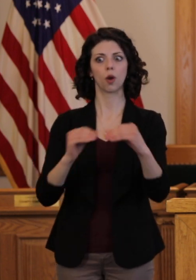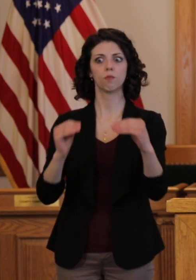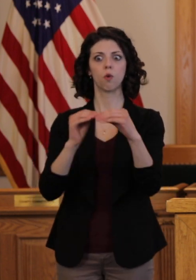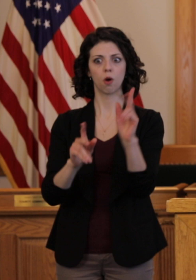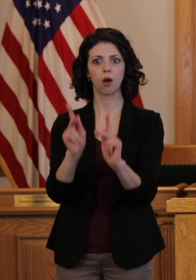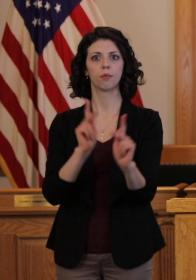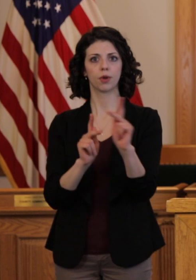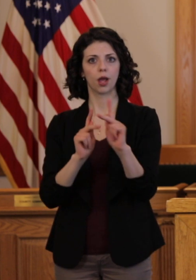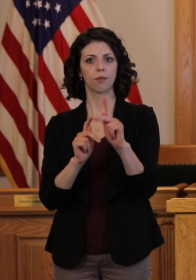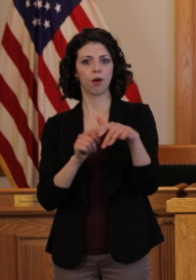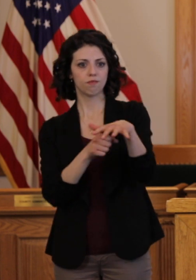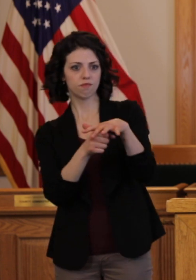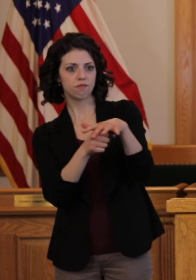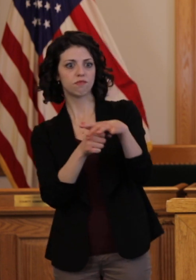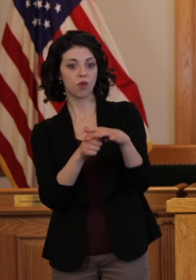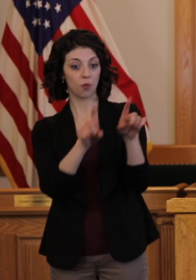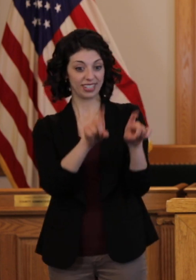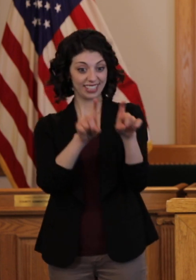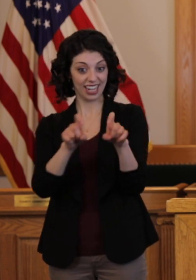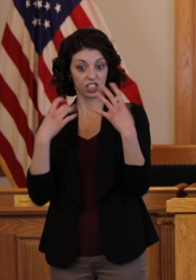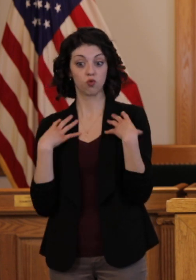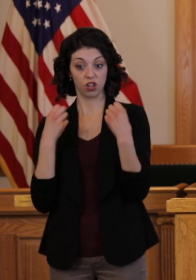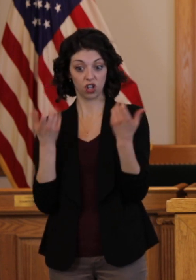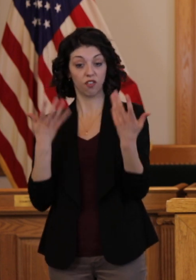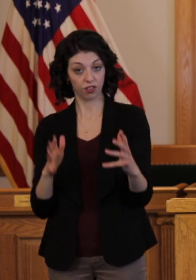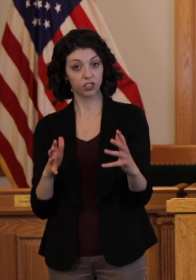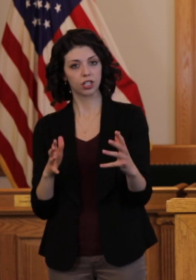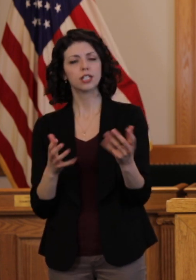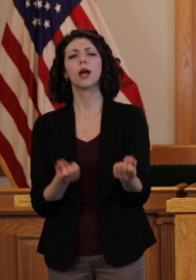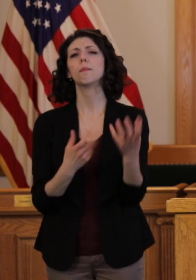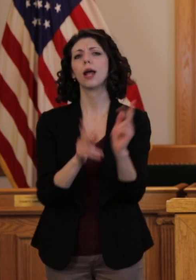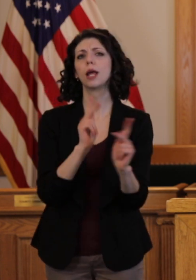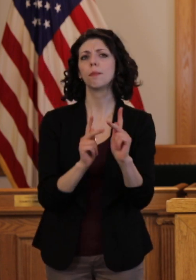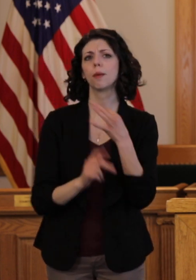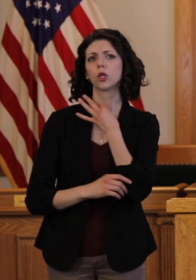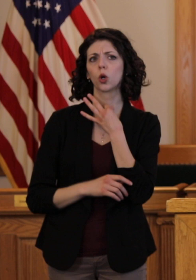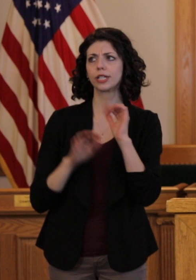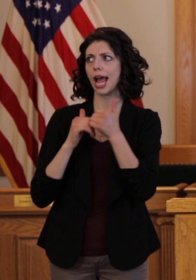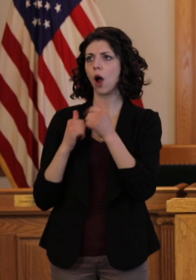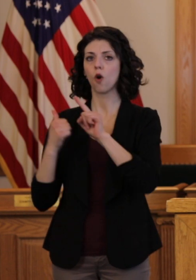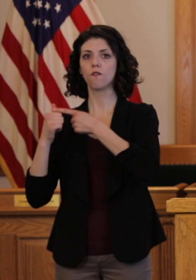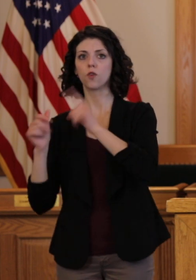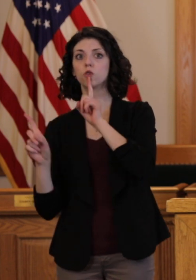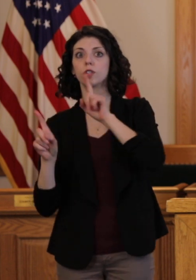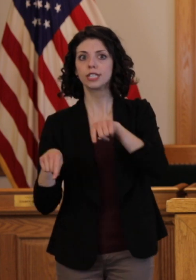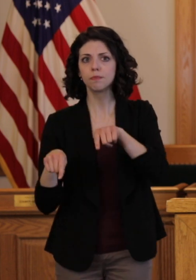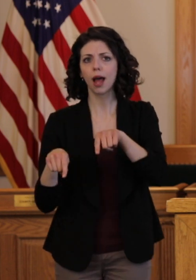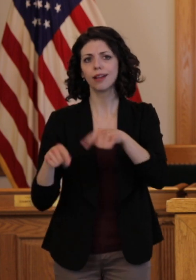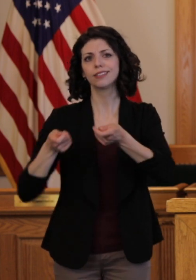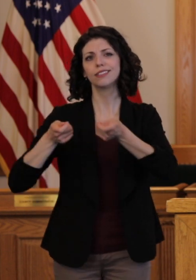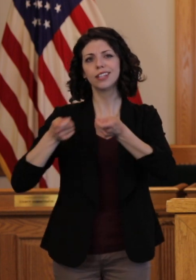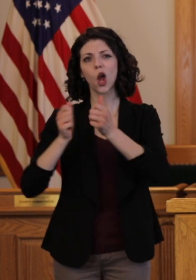residents tested and recovered from coronavirus, many people have wondered how first responders are handling calls for